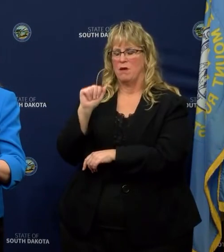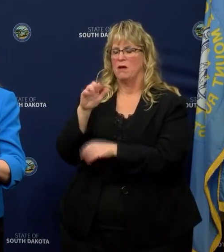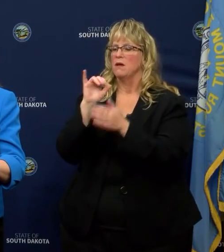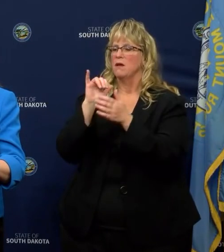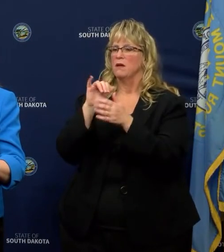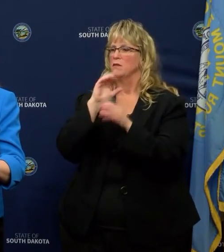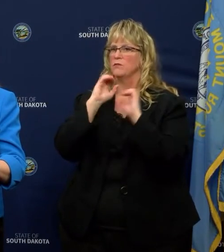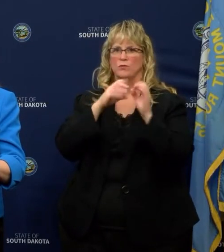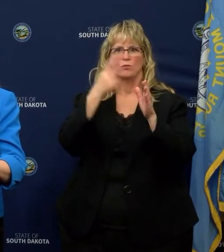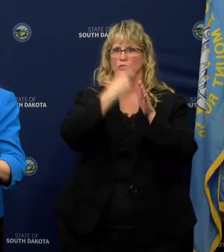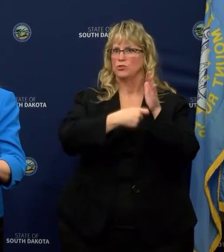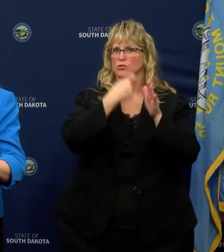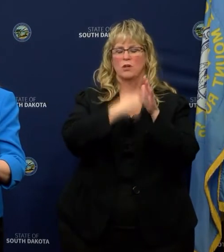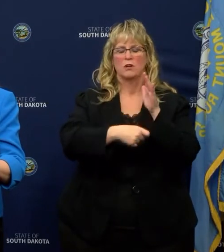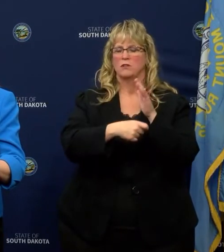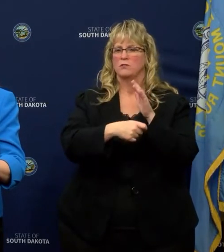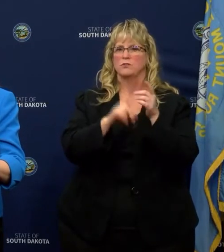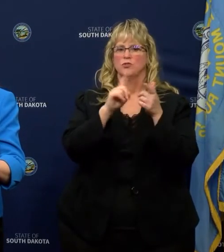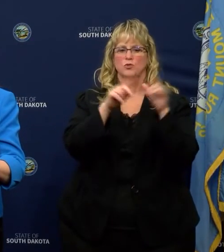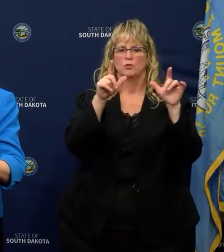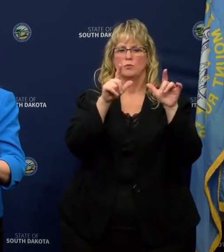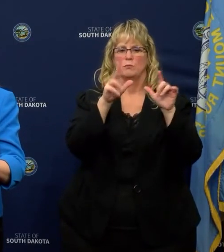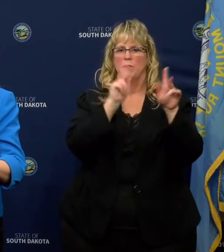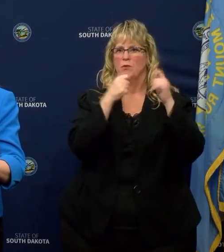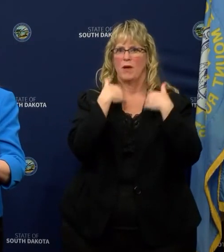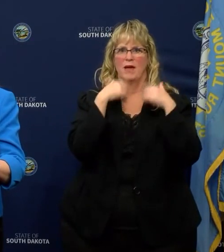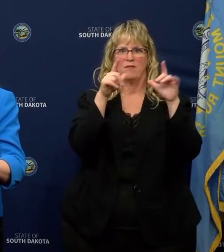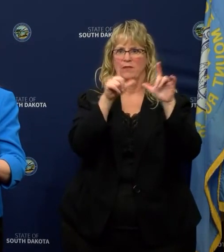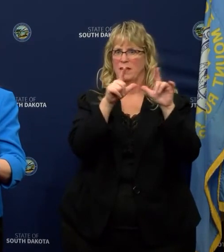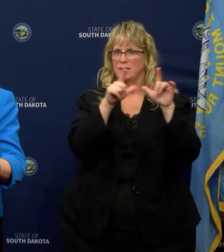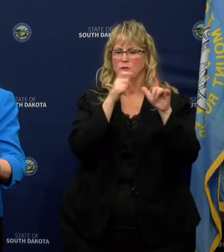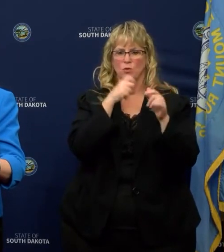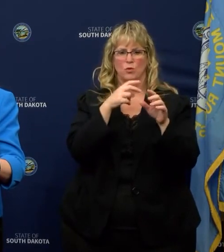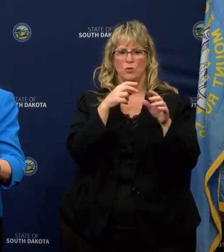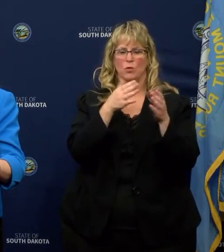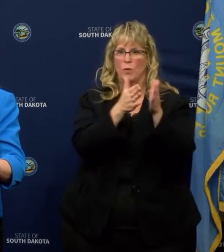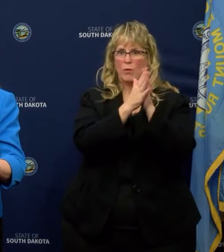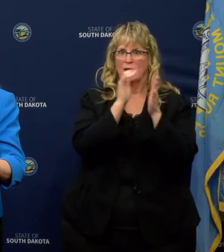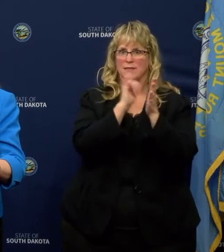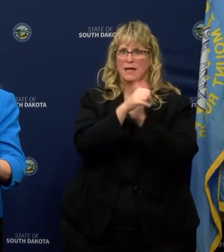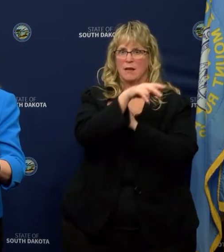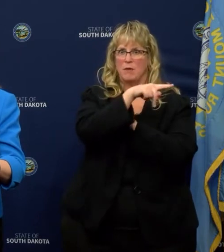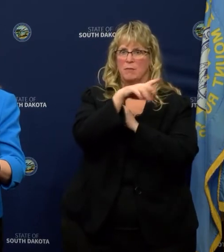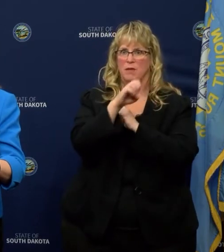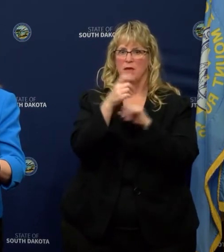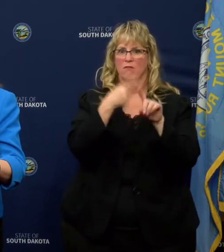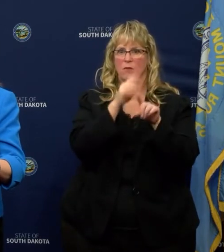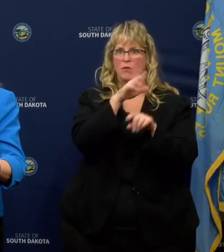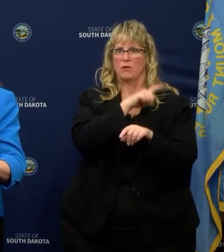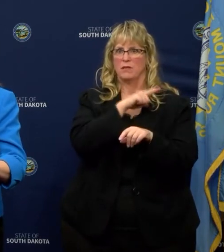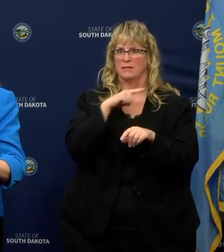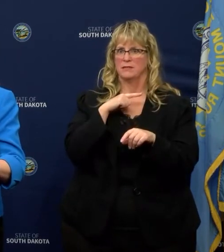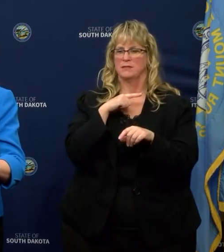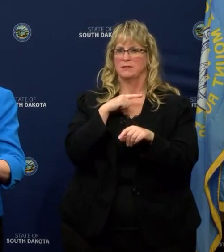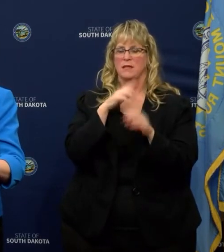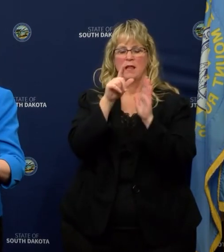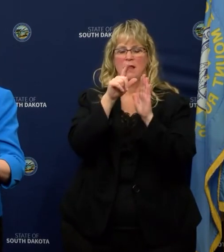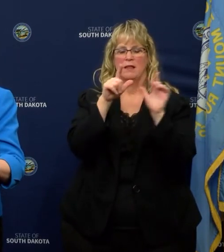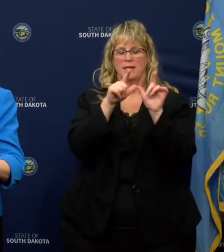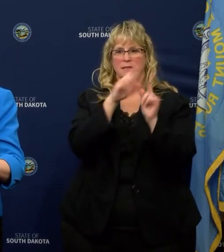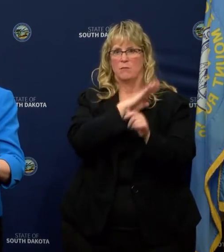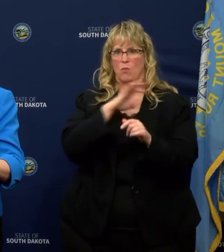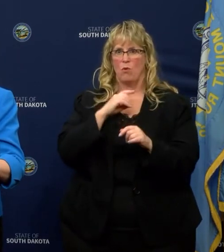there will not be any charge to licensees that request that PPE from their licensing board. I do want to